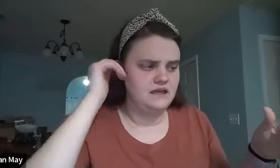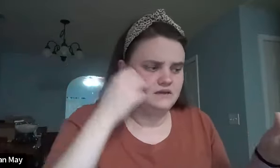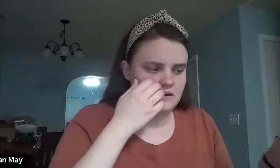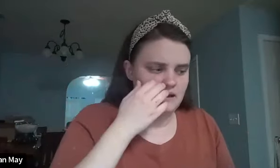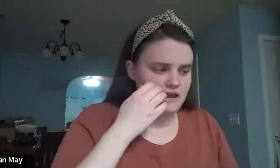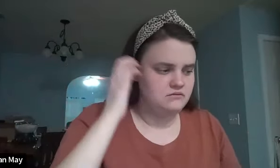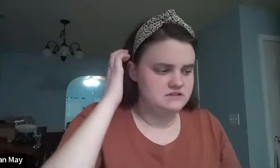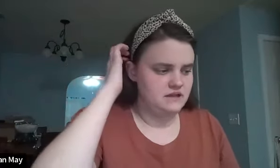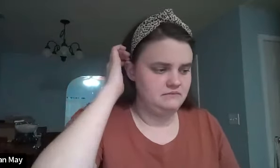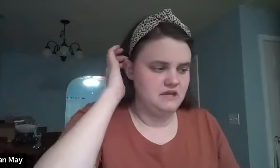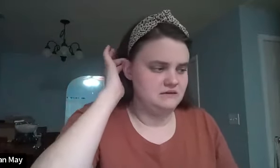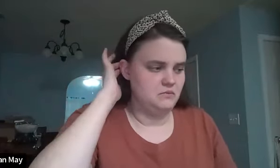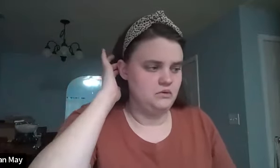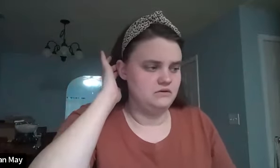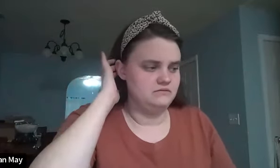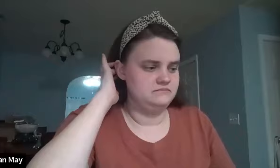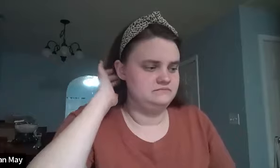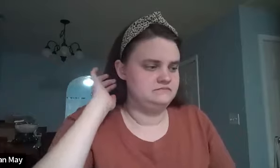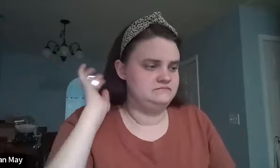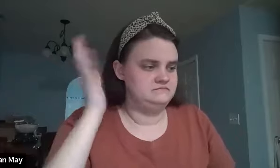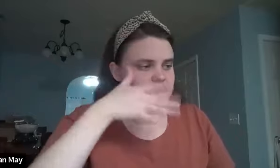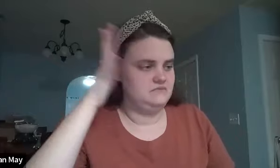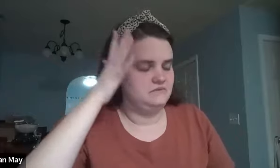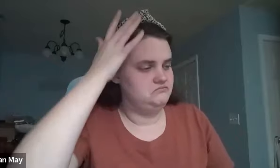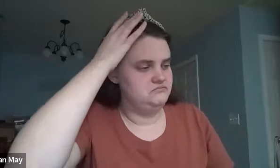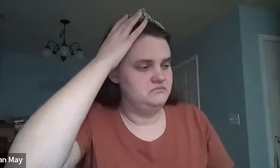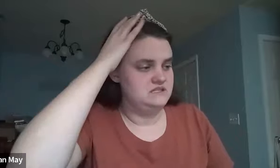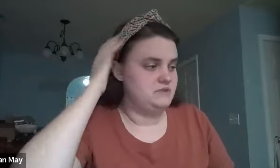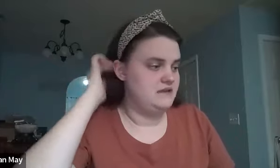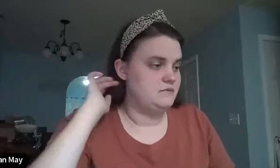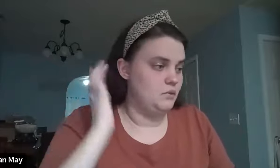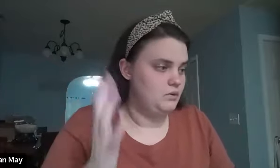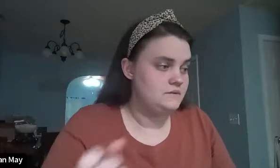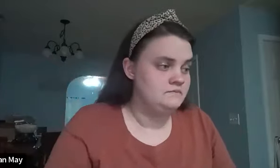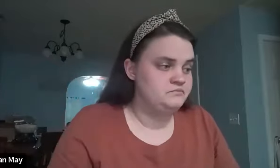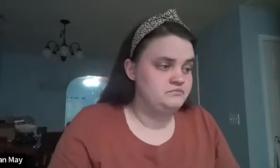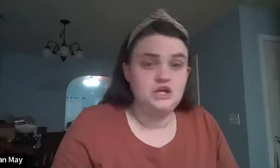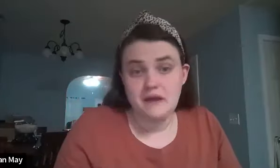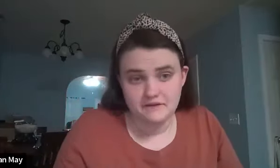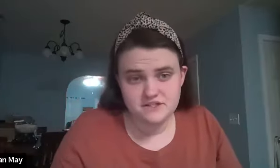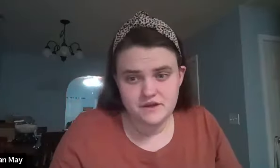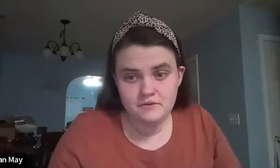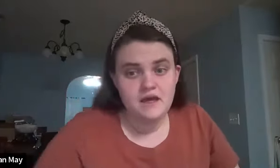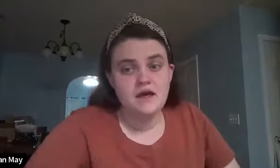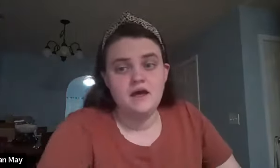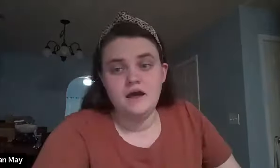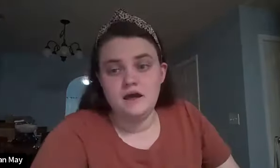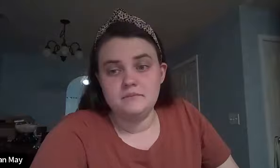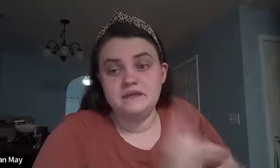like account to like make it more, to pay for more. You don't have to though.